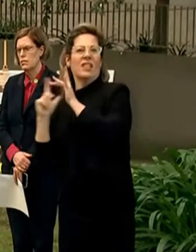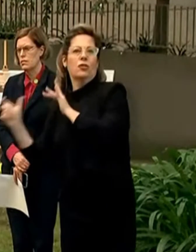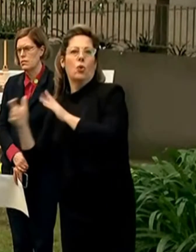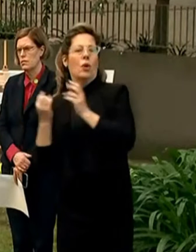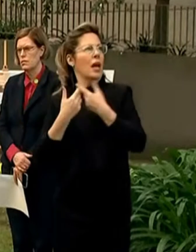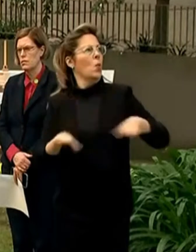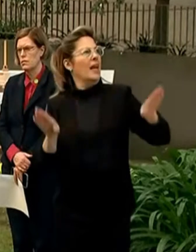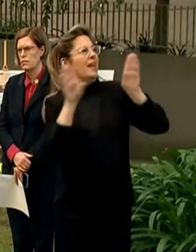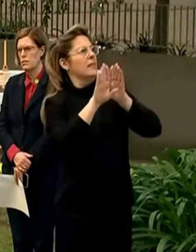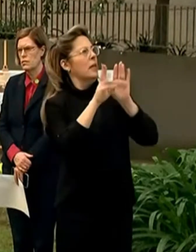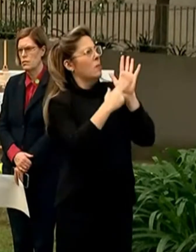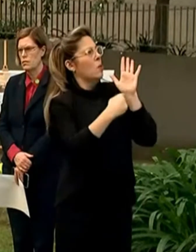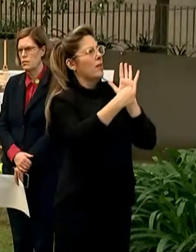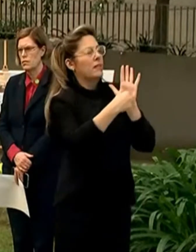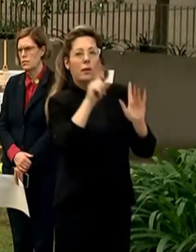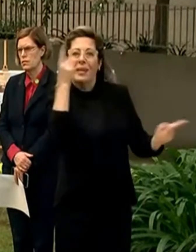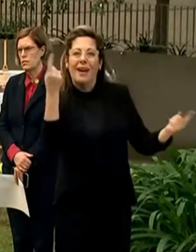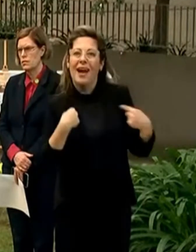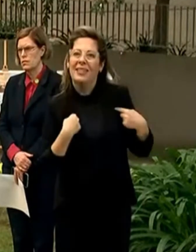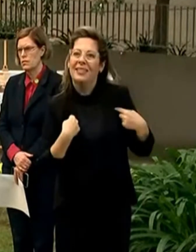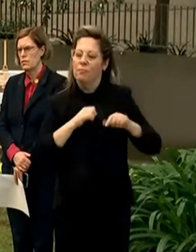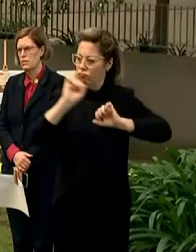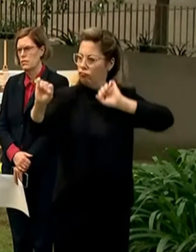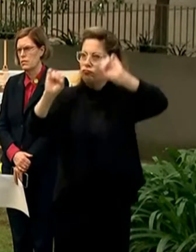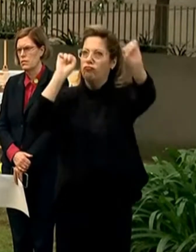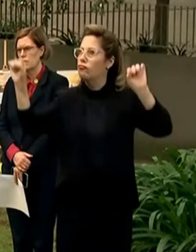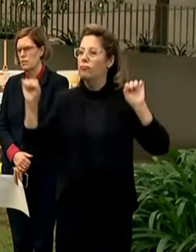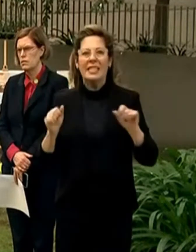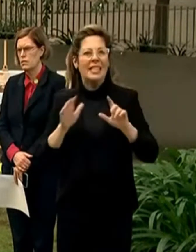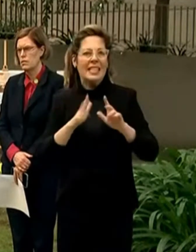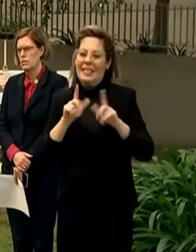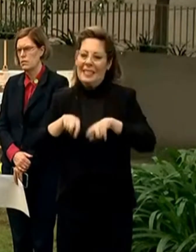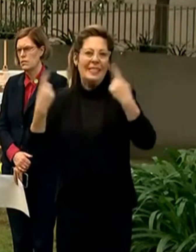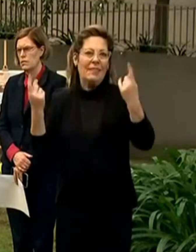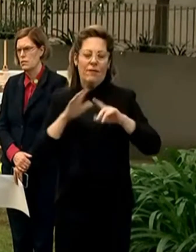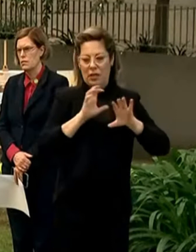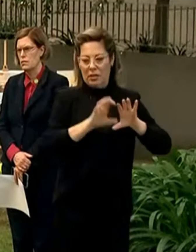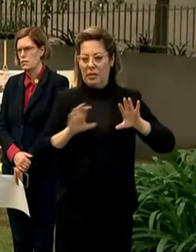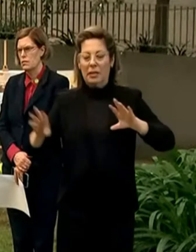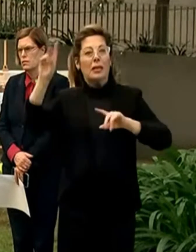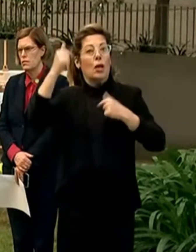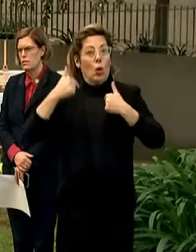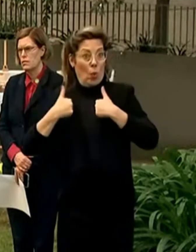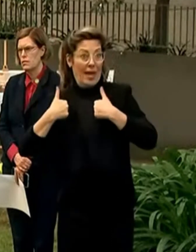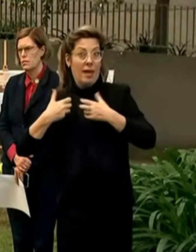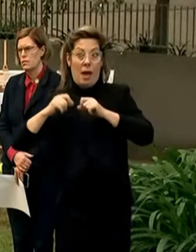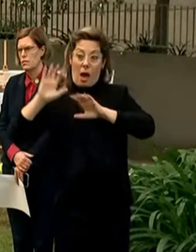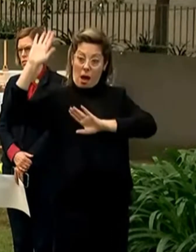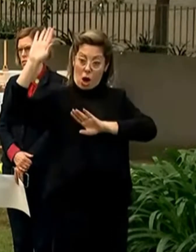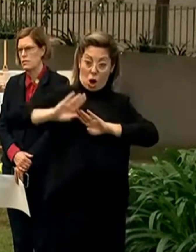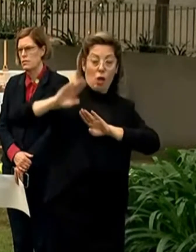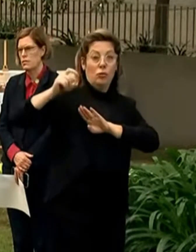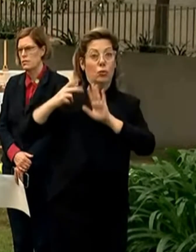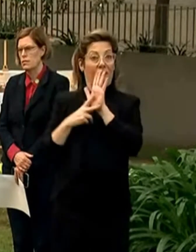Every jurisdiction has its own set of unique circumstances. Our proximity to Victoria is unique. The size of